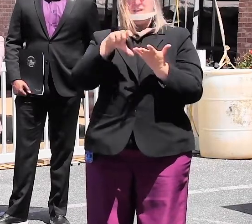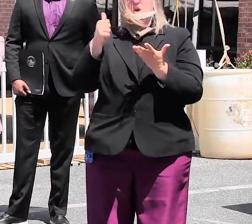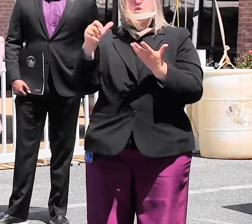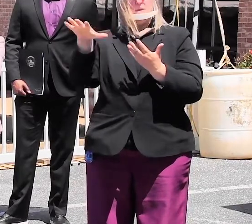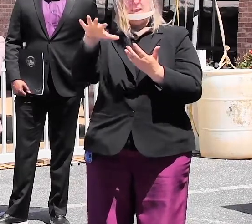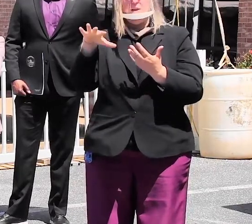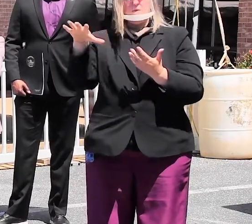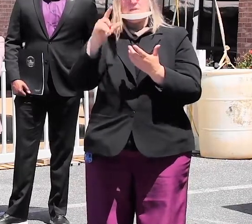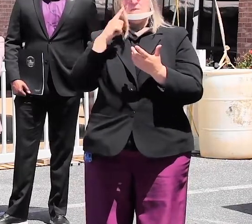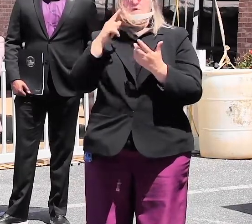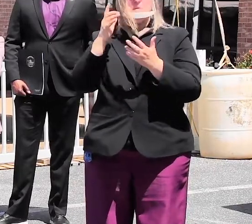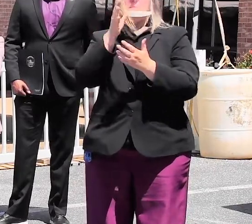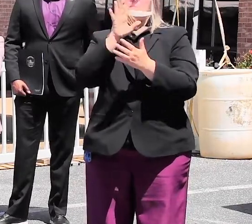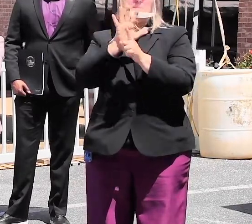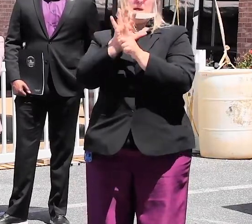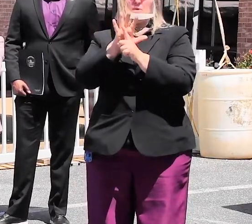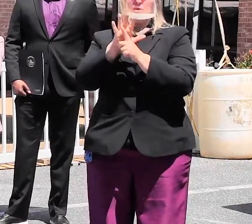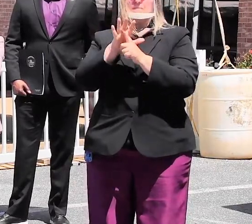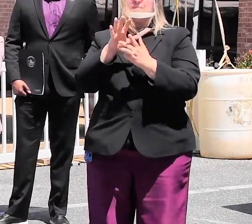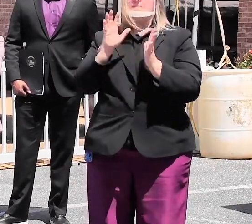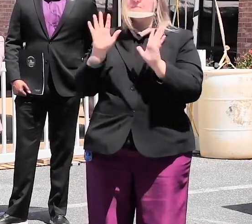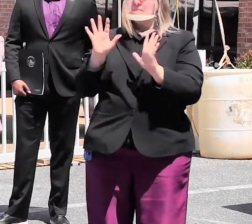areas for popular